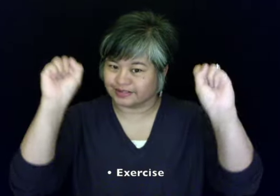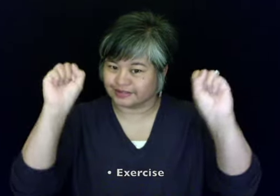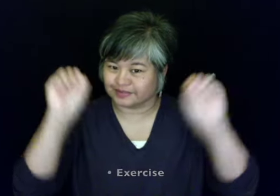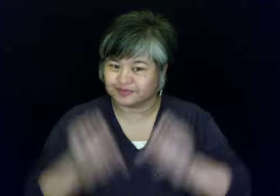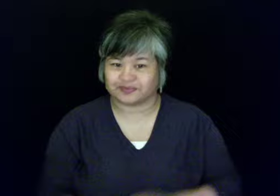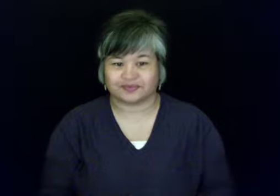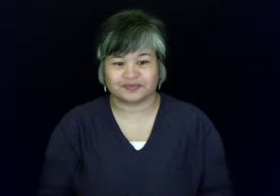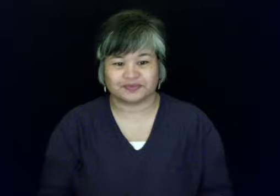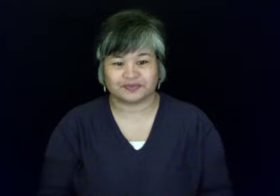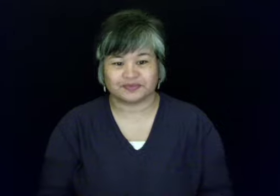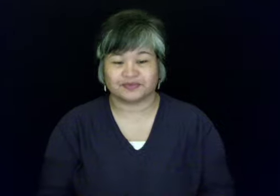Exercise.